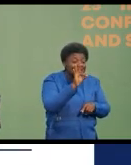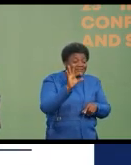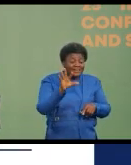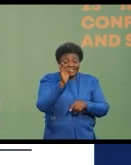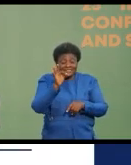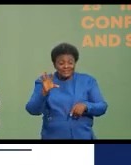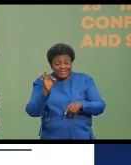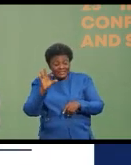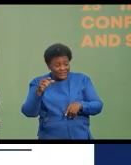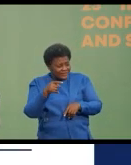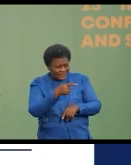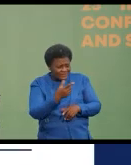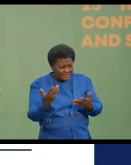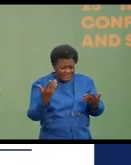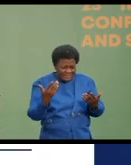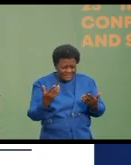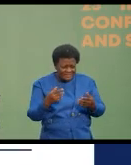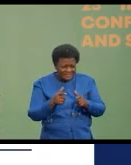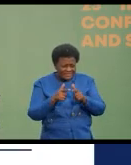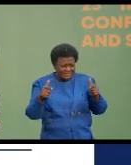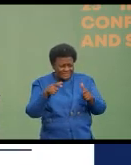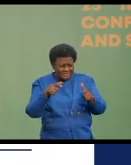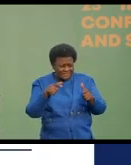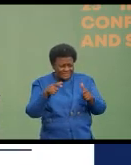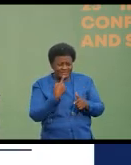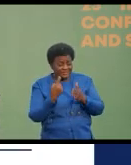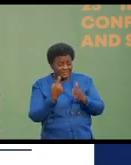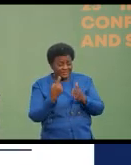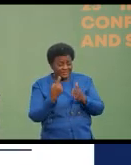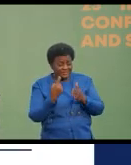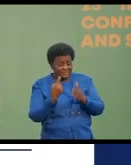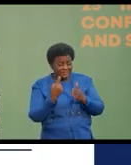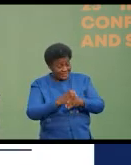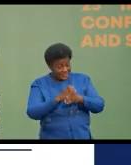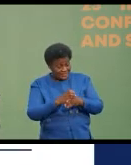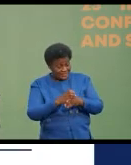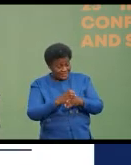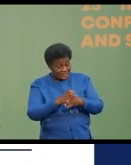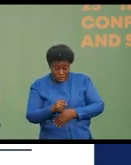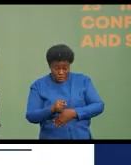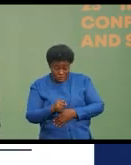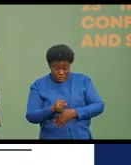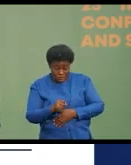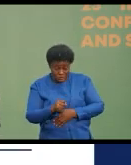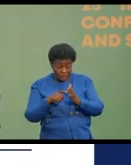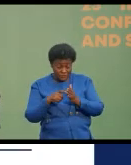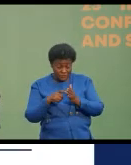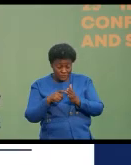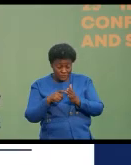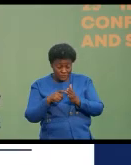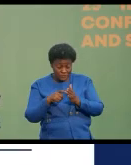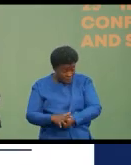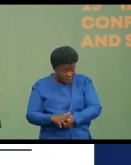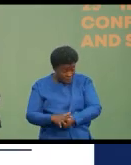95-95-95 gap. The largest gaps are in linking diagnosed individuals to treatment and ensuring viral suppression. And so, what